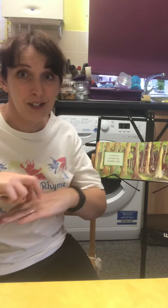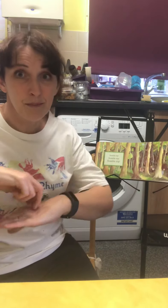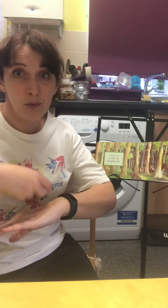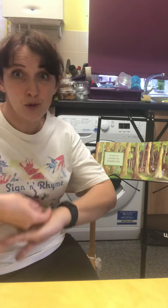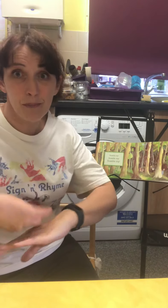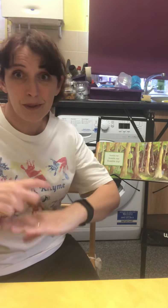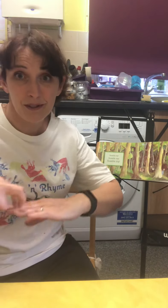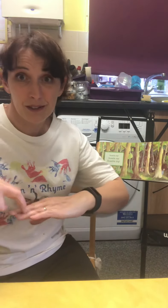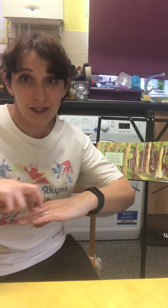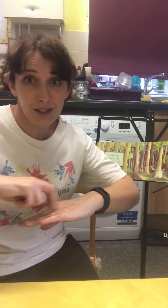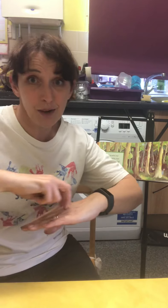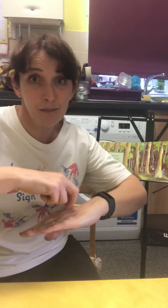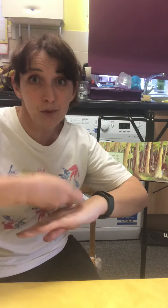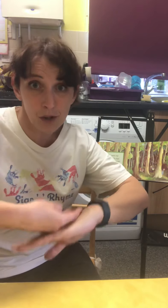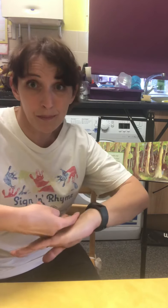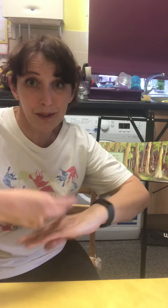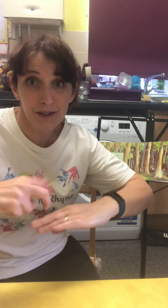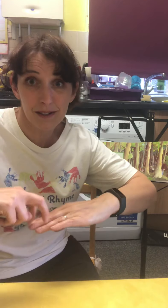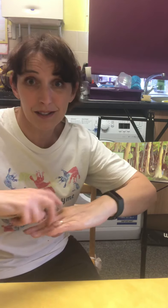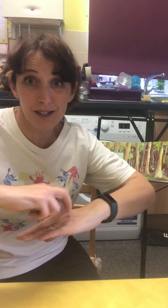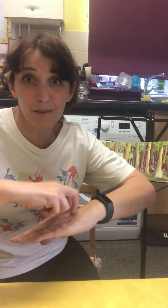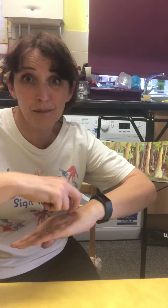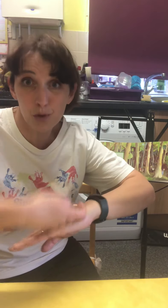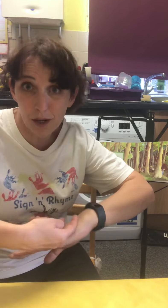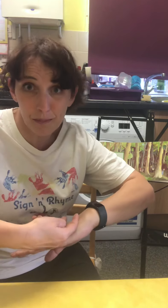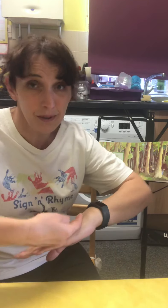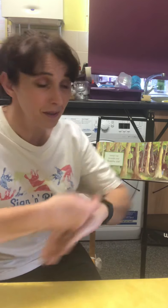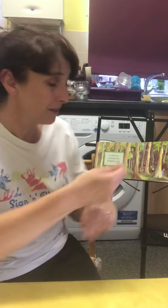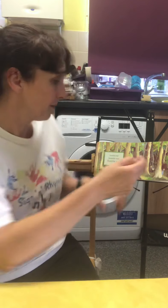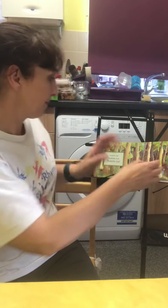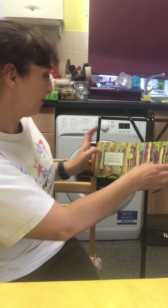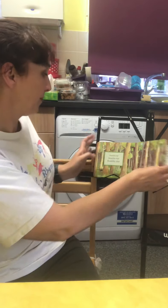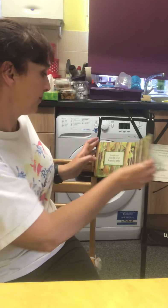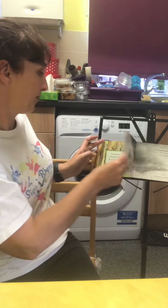Stumble trip. Stumble trip. Stumble trip.